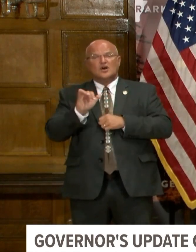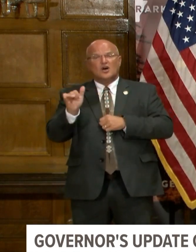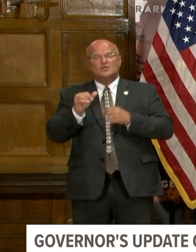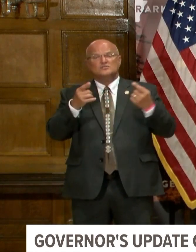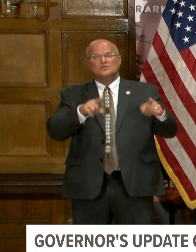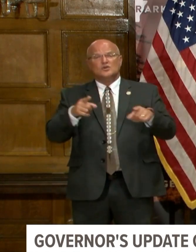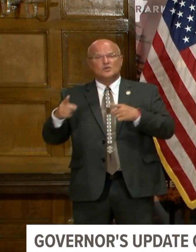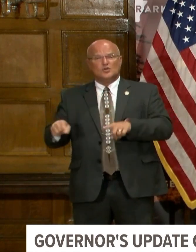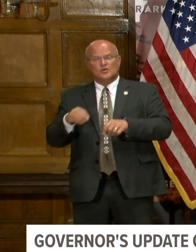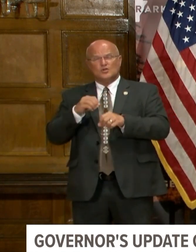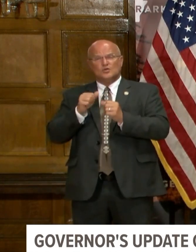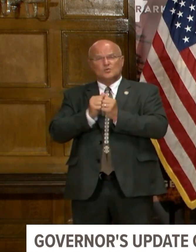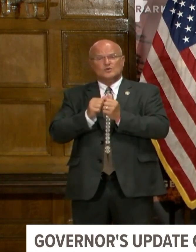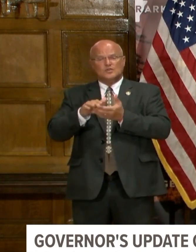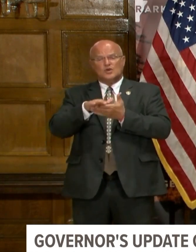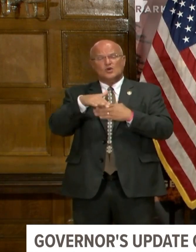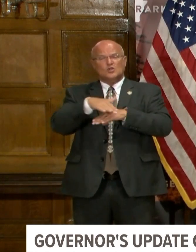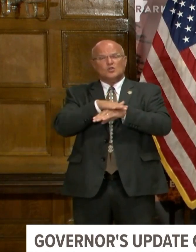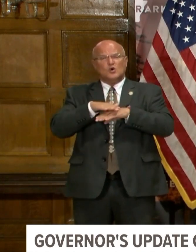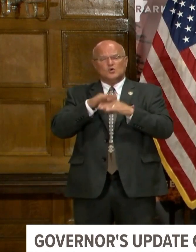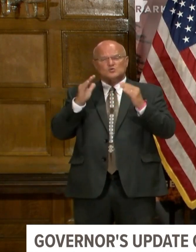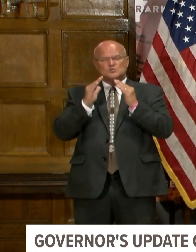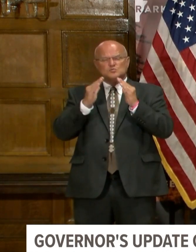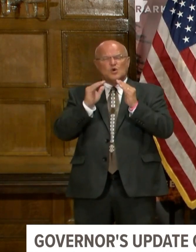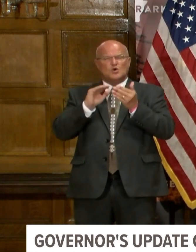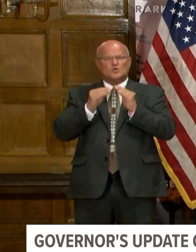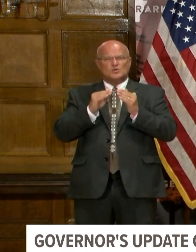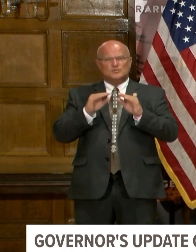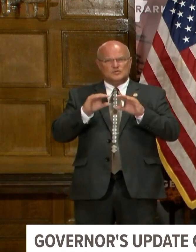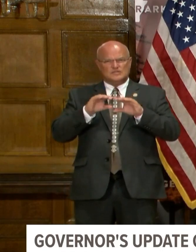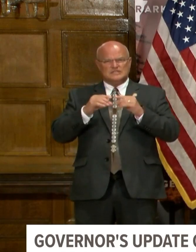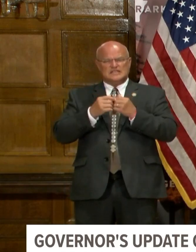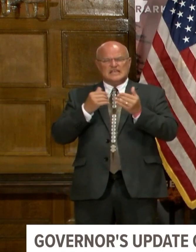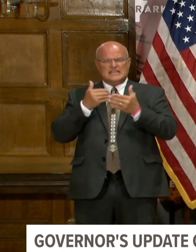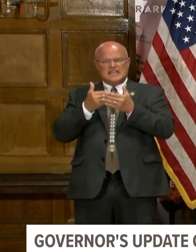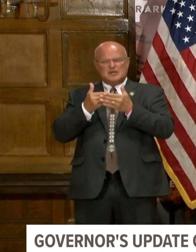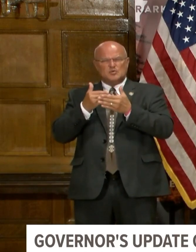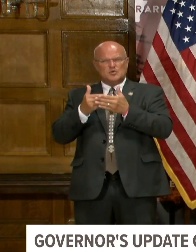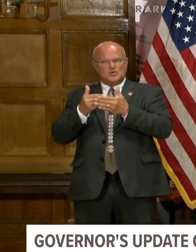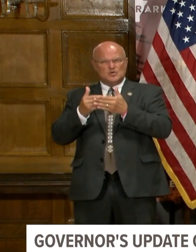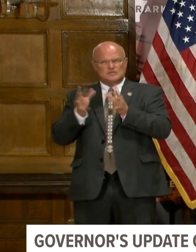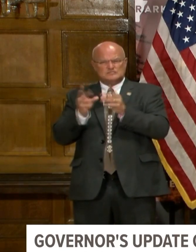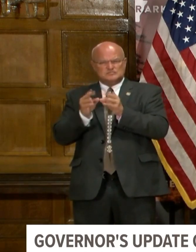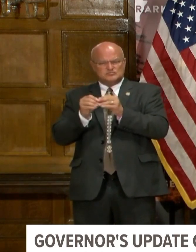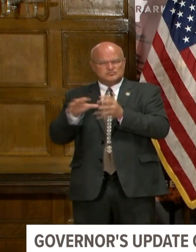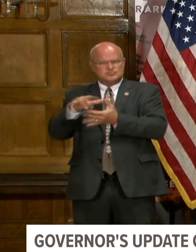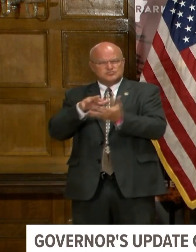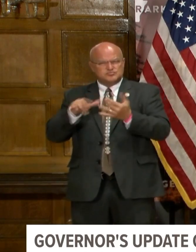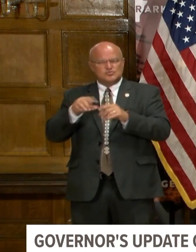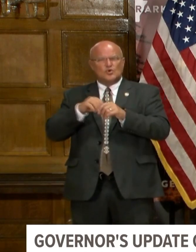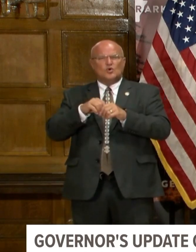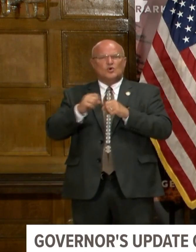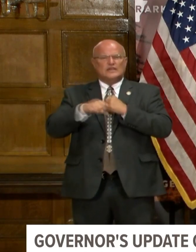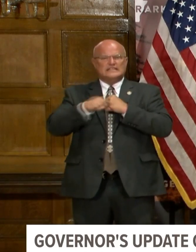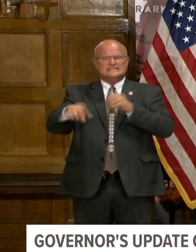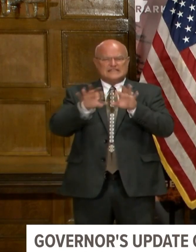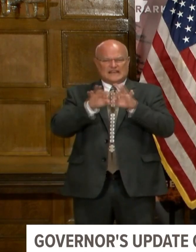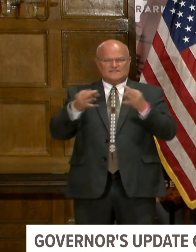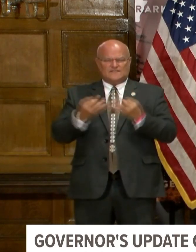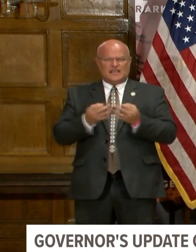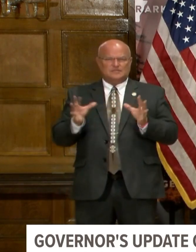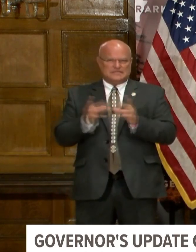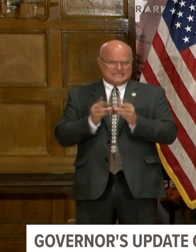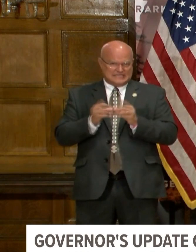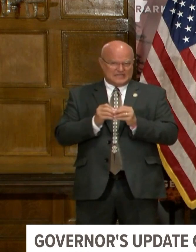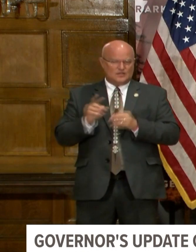occurring in local, smaller community settings, that is in neighborhoods, that is neighborhood gatherings, or in extended family